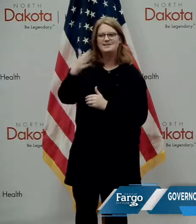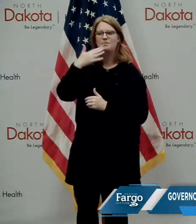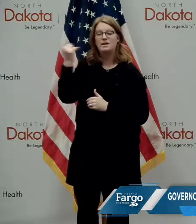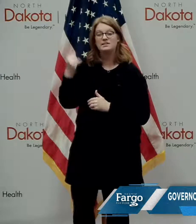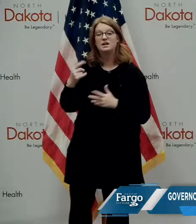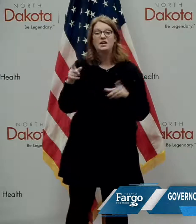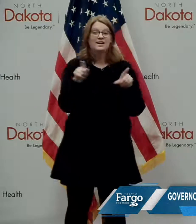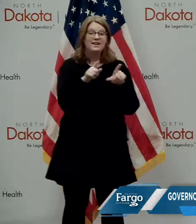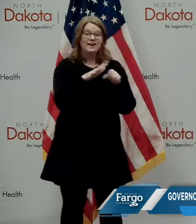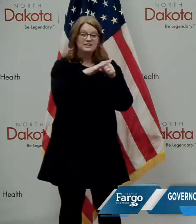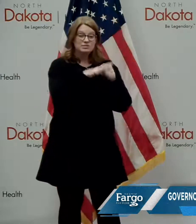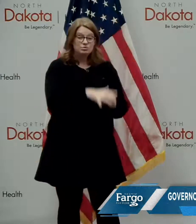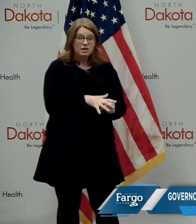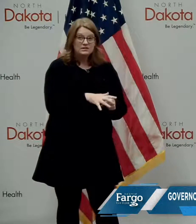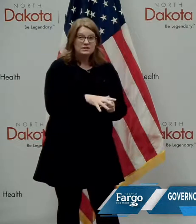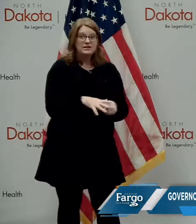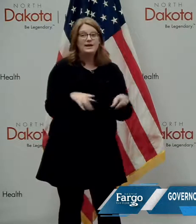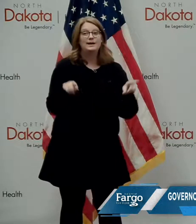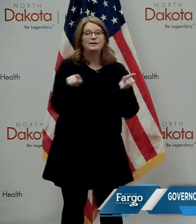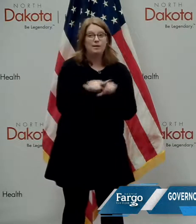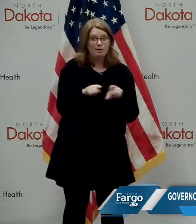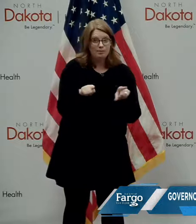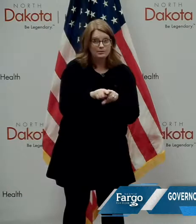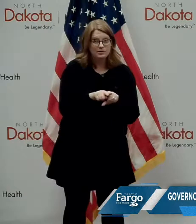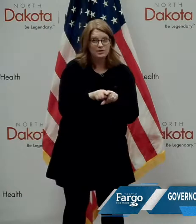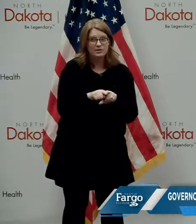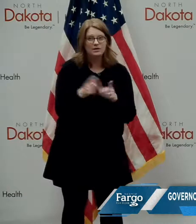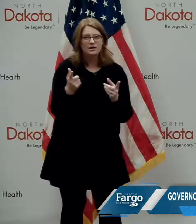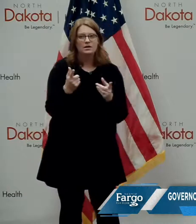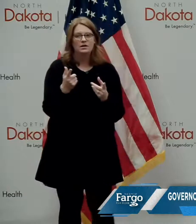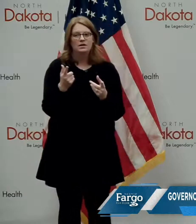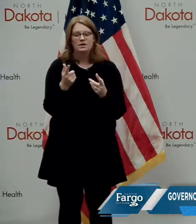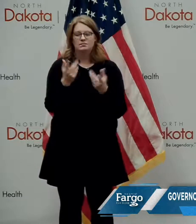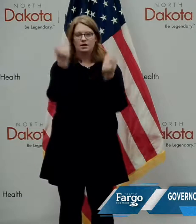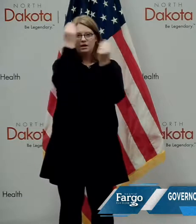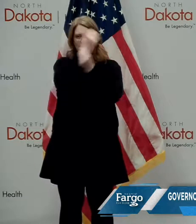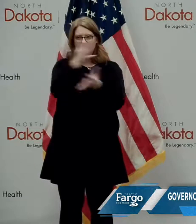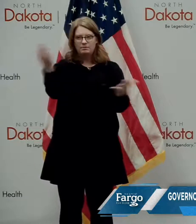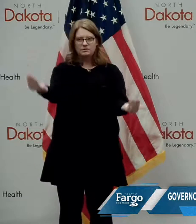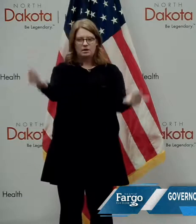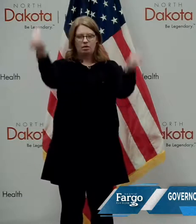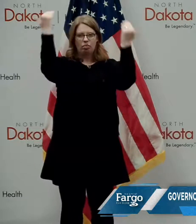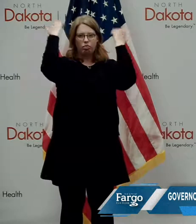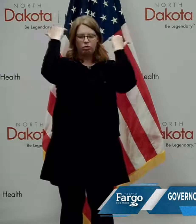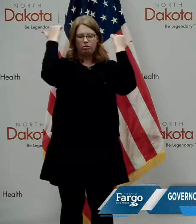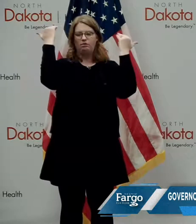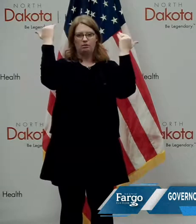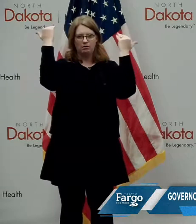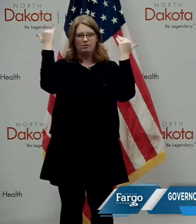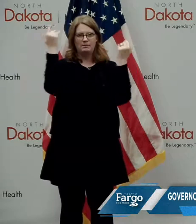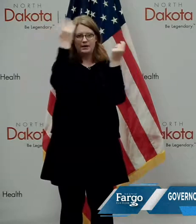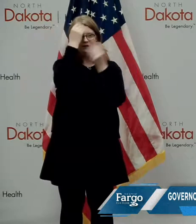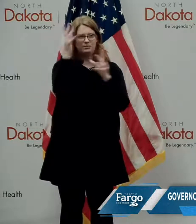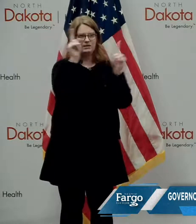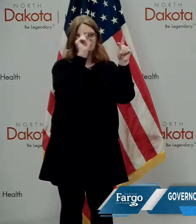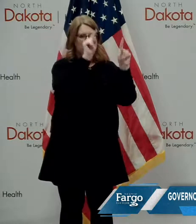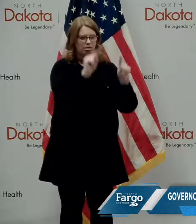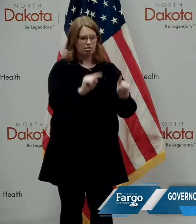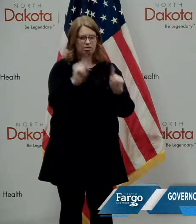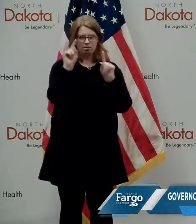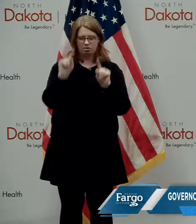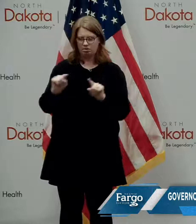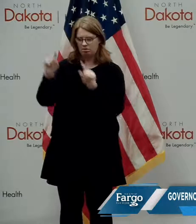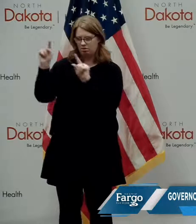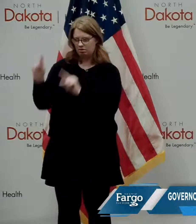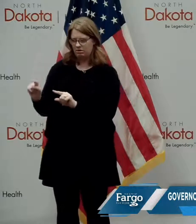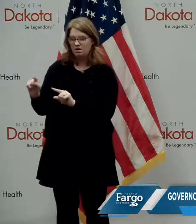have, we know that some people might say there's a information overload, but there certainly also is a misinformation